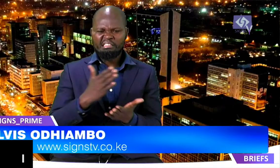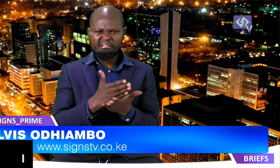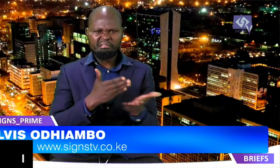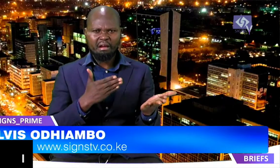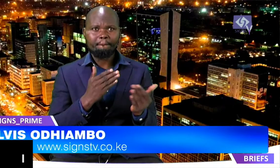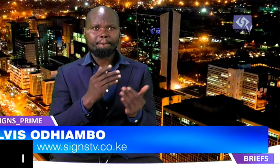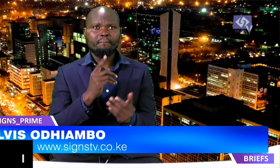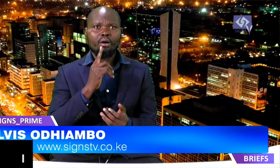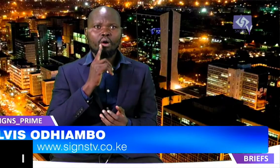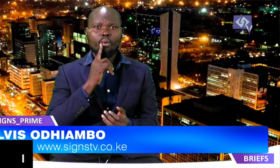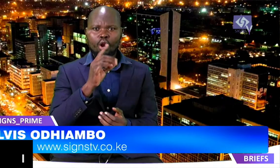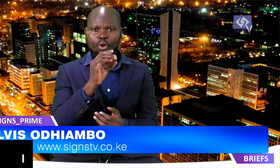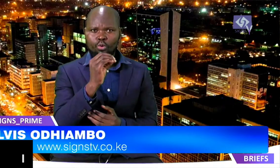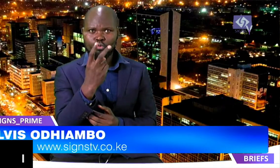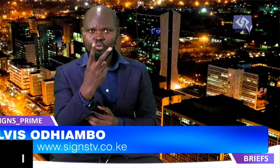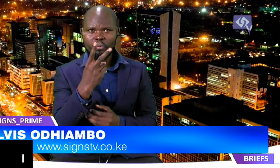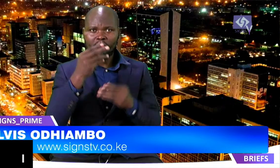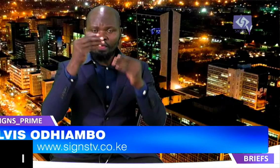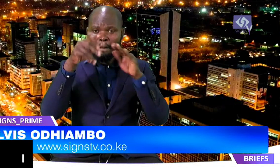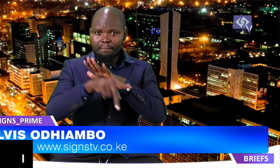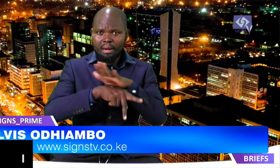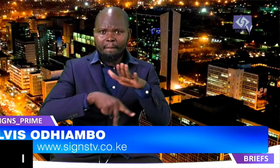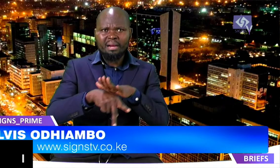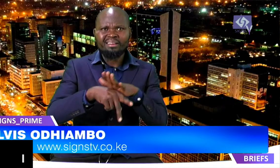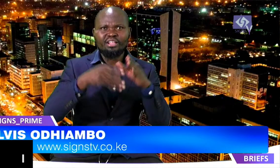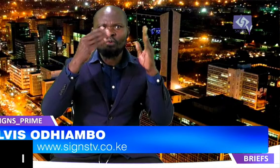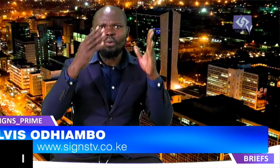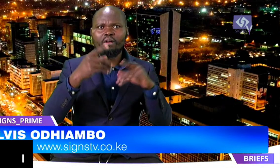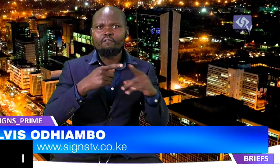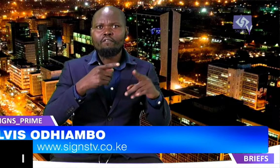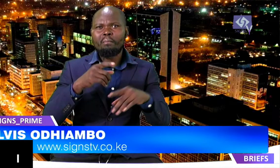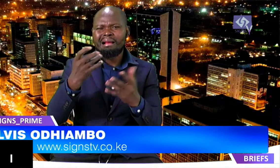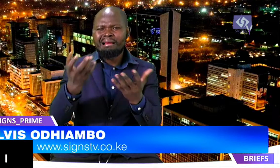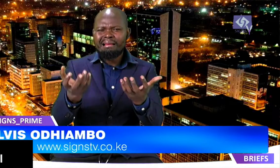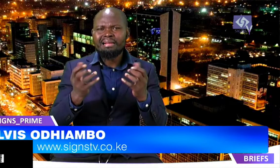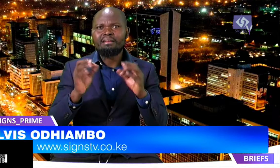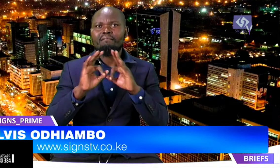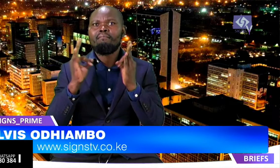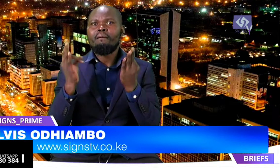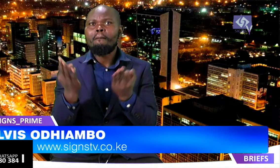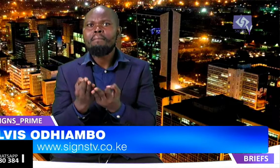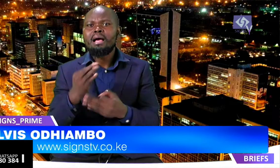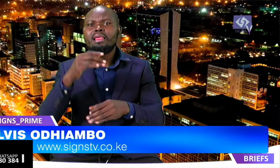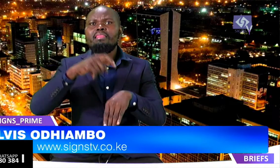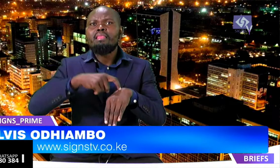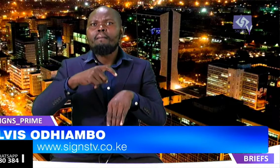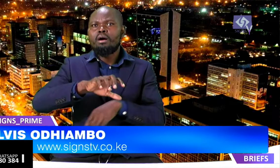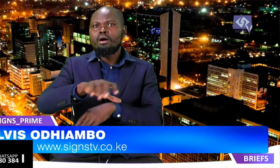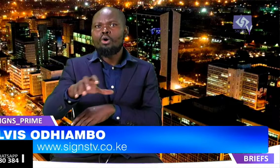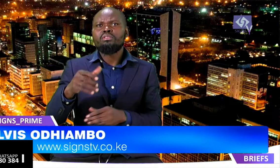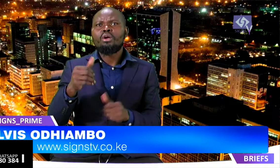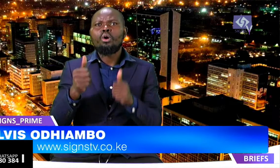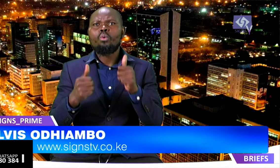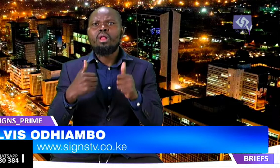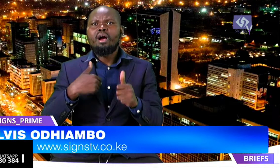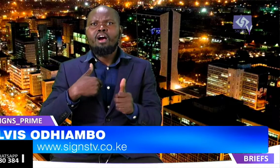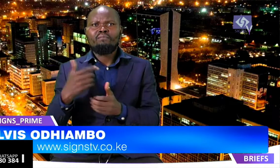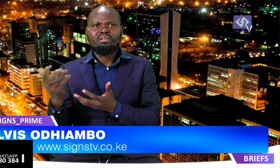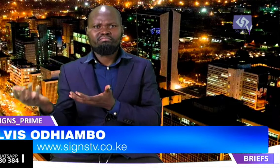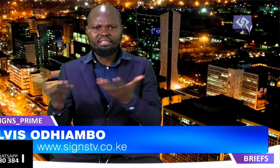Some 102 pupils from needy families in Embu County who secured places in secondary schools are assured